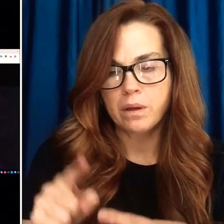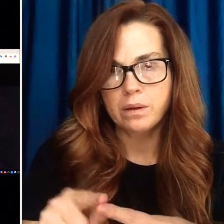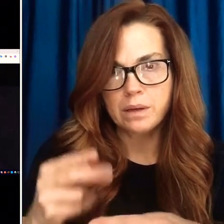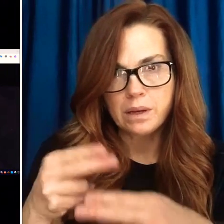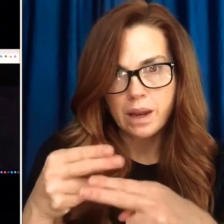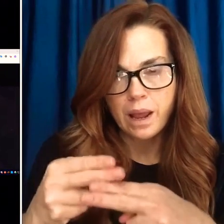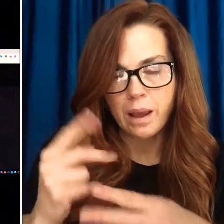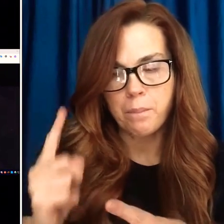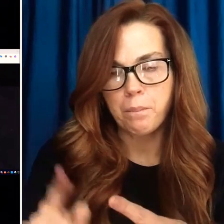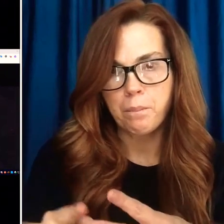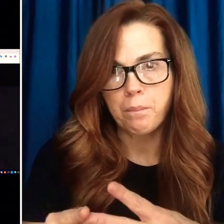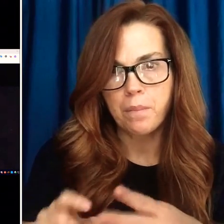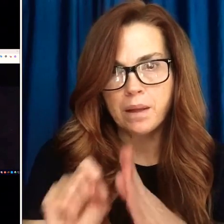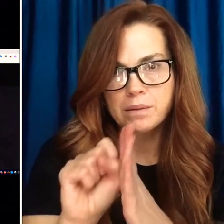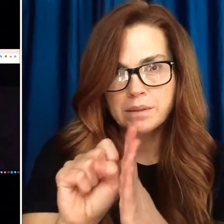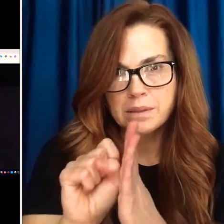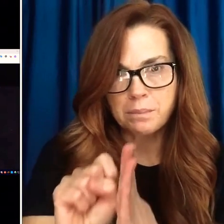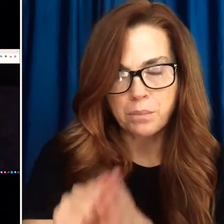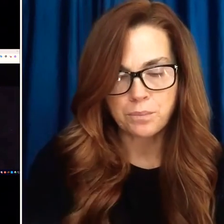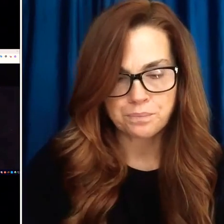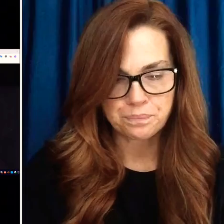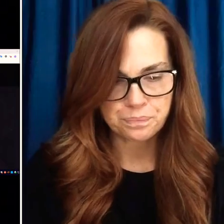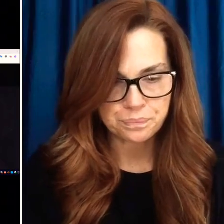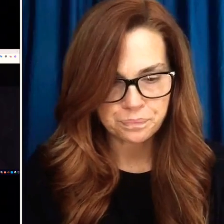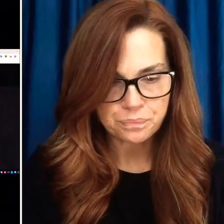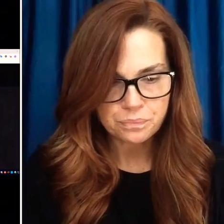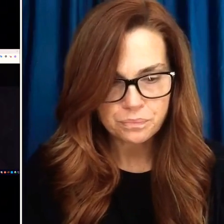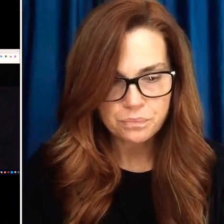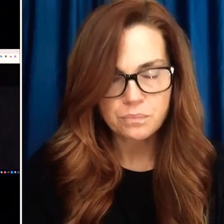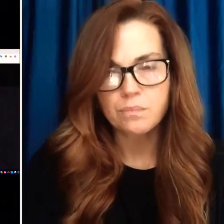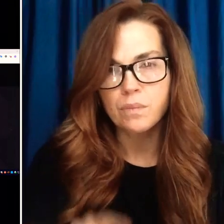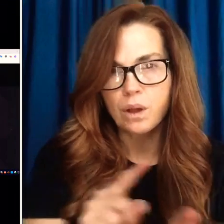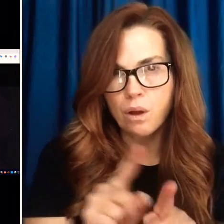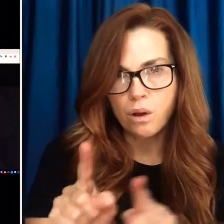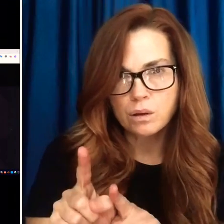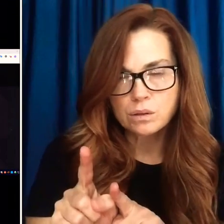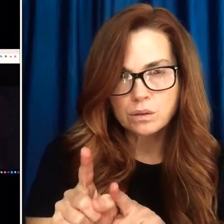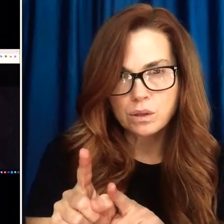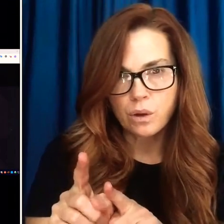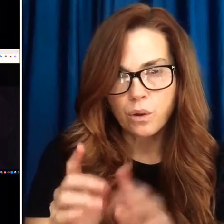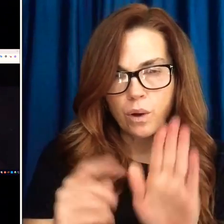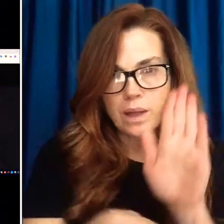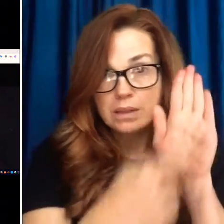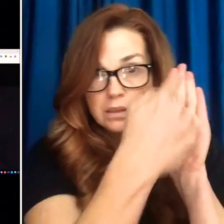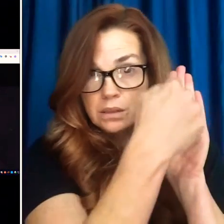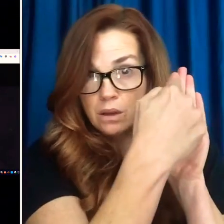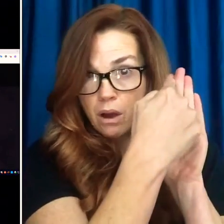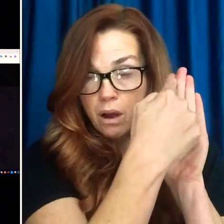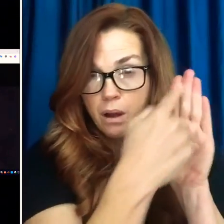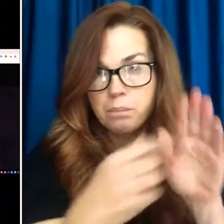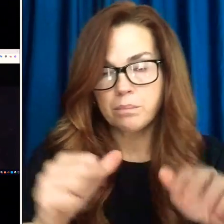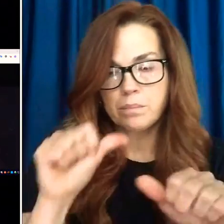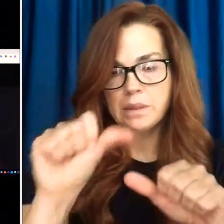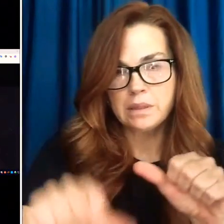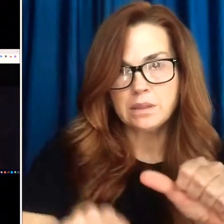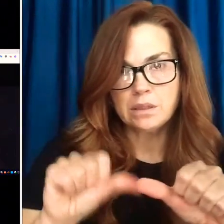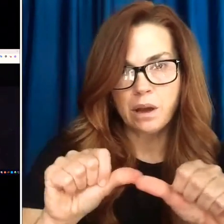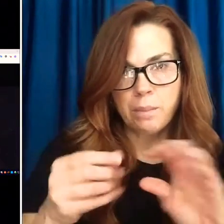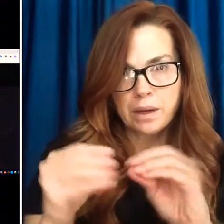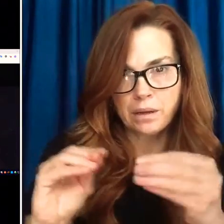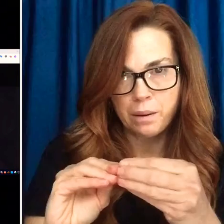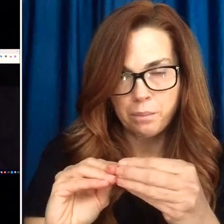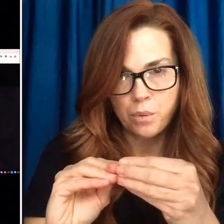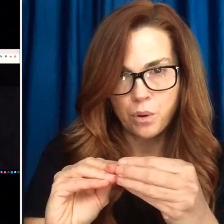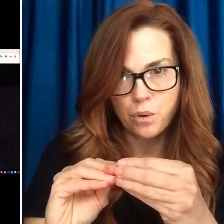and we have the symbol. We also have its atomic number, which